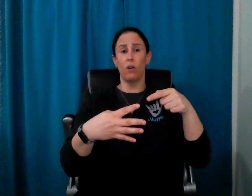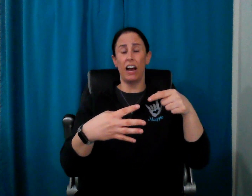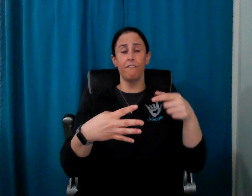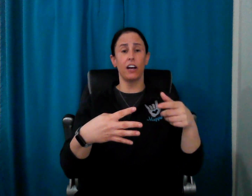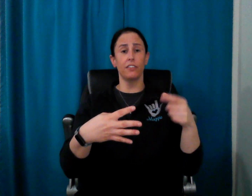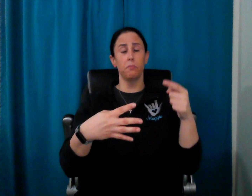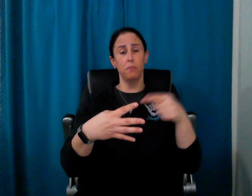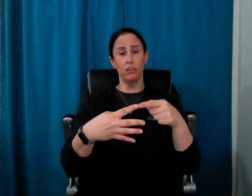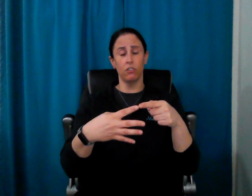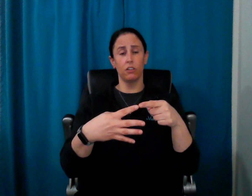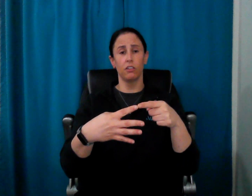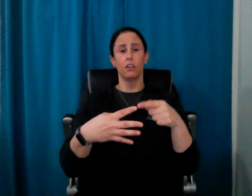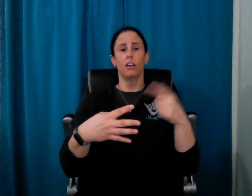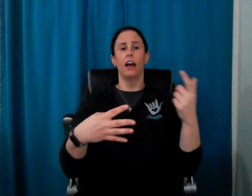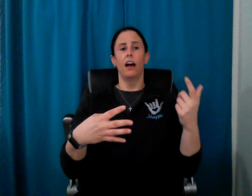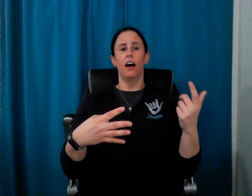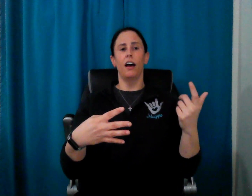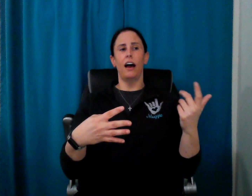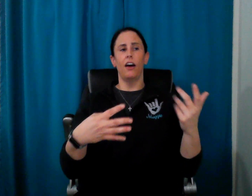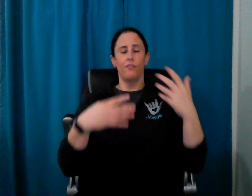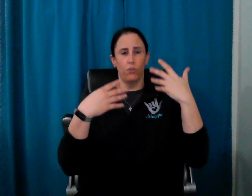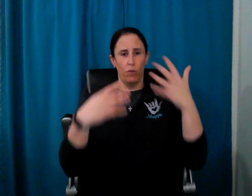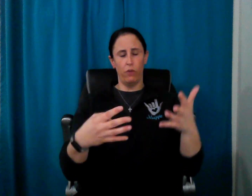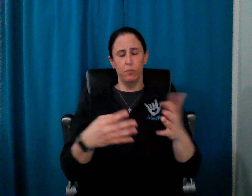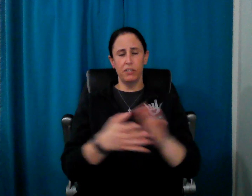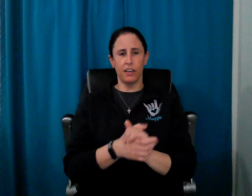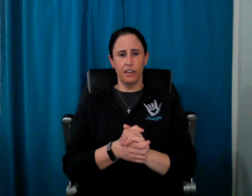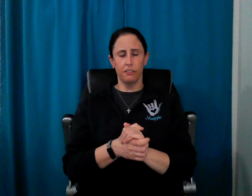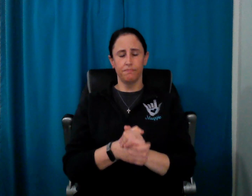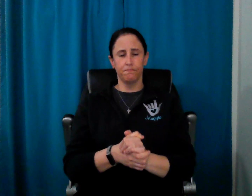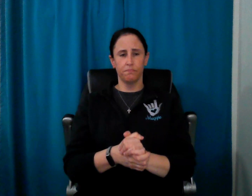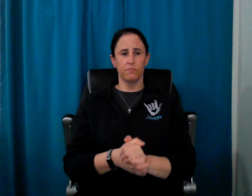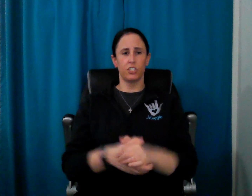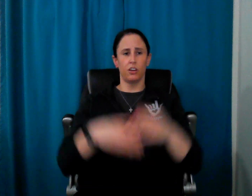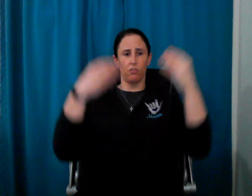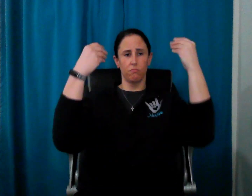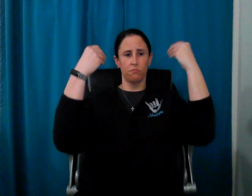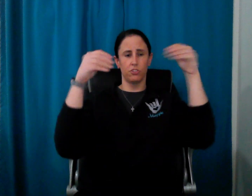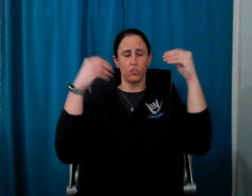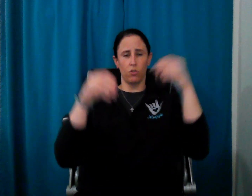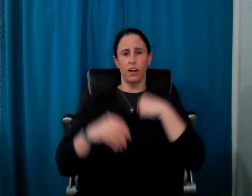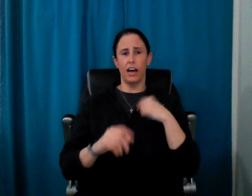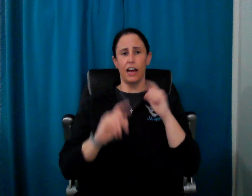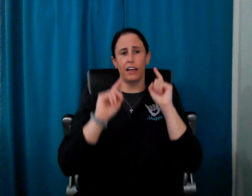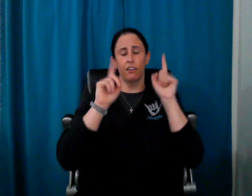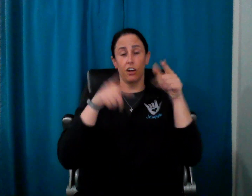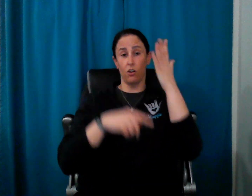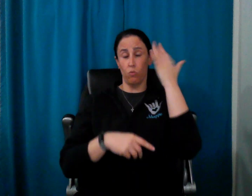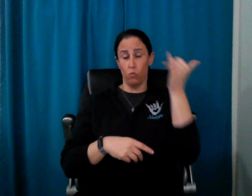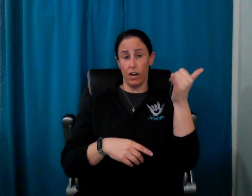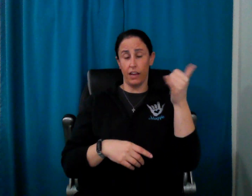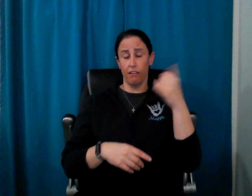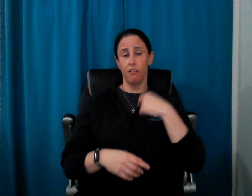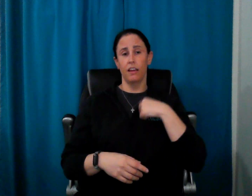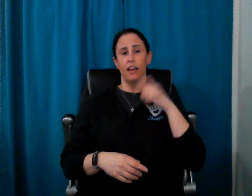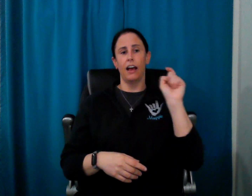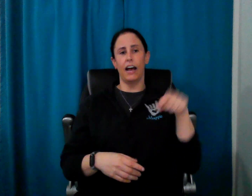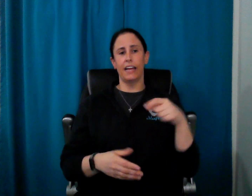I forgot the milk. The way it would be signed. So store, I, go, why. I